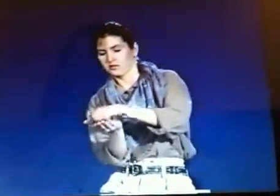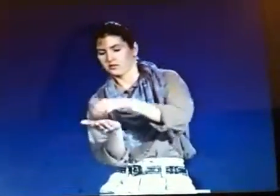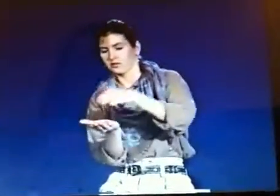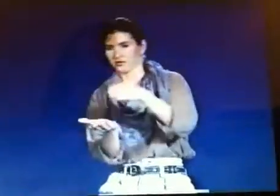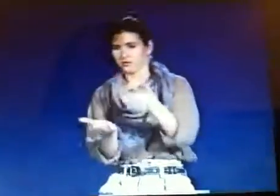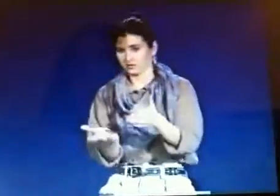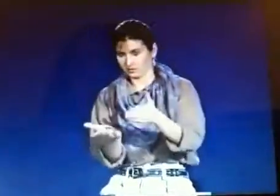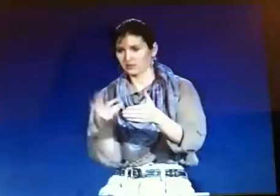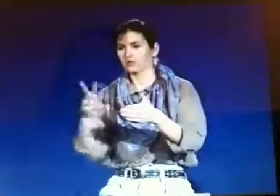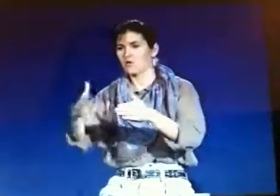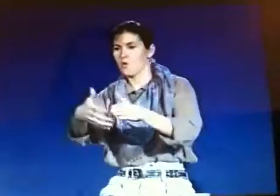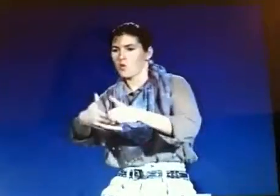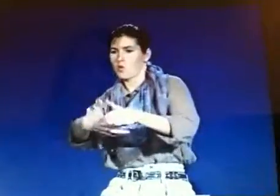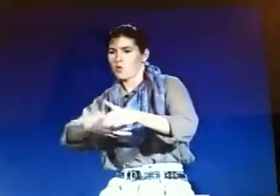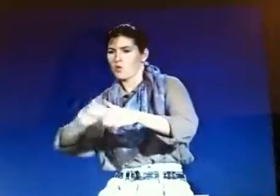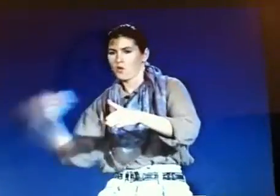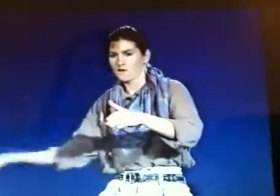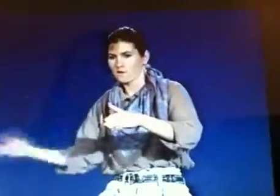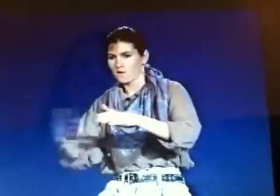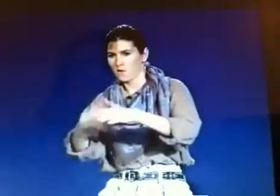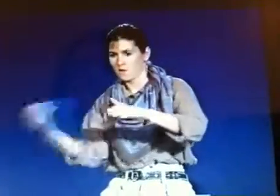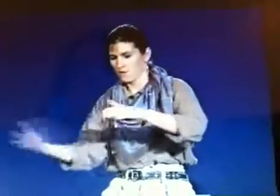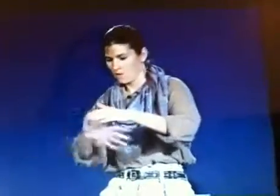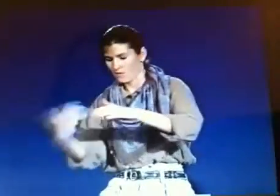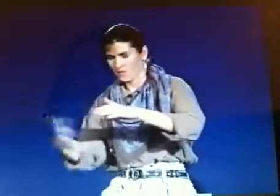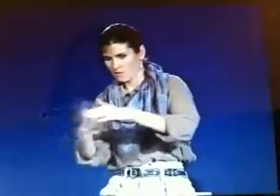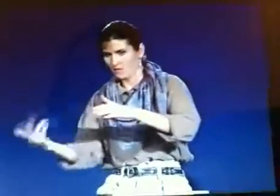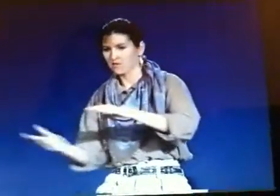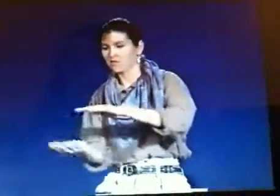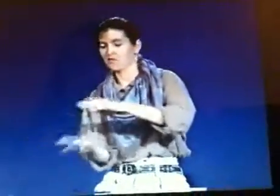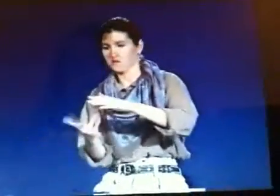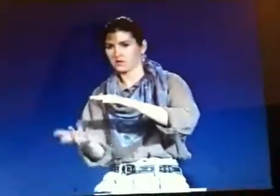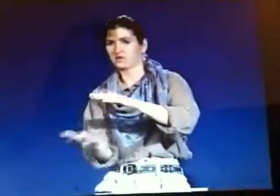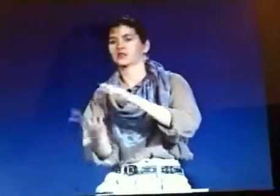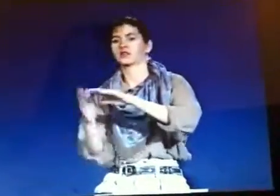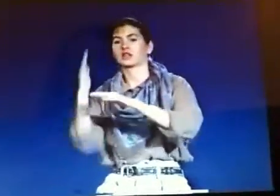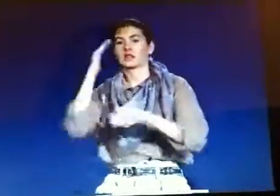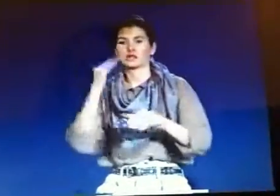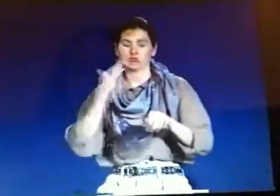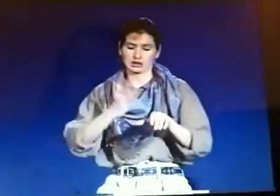right down the middle in its belly. Open it up and then gut it. Just take out all the insides.